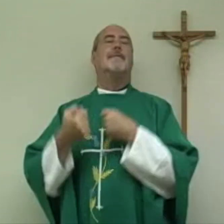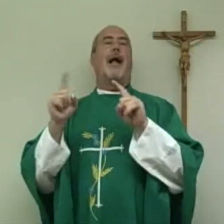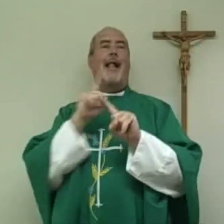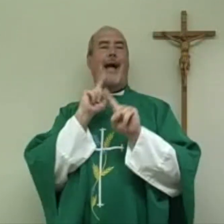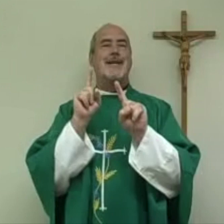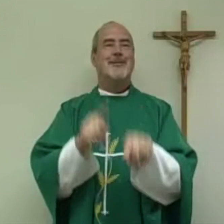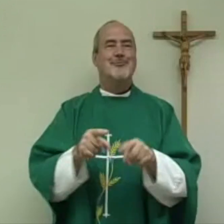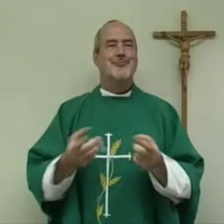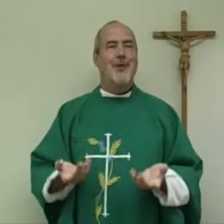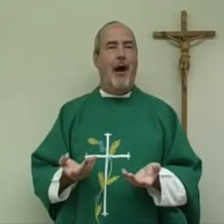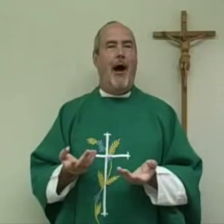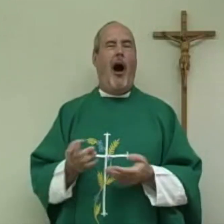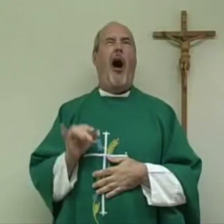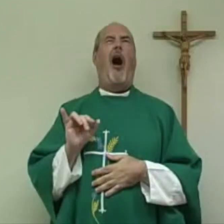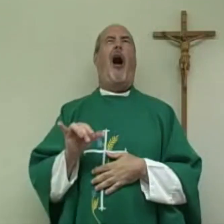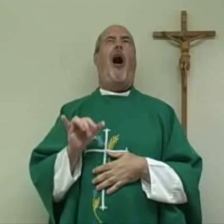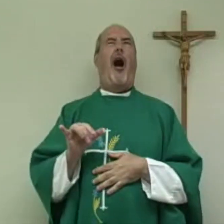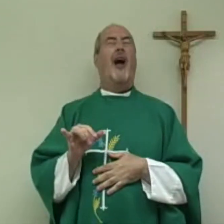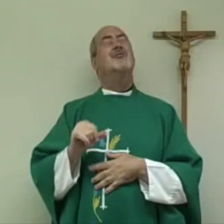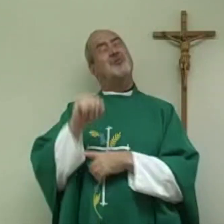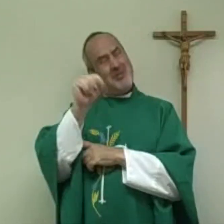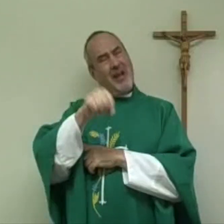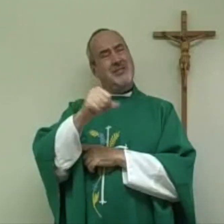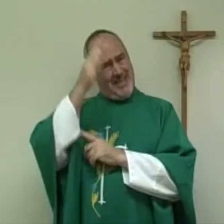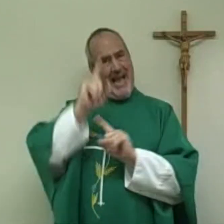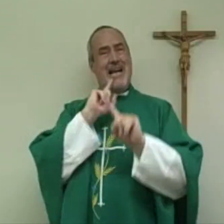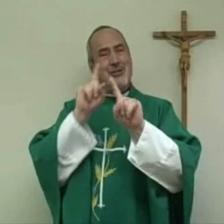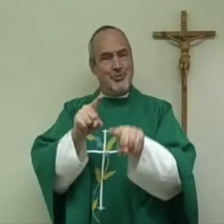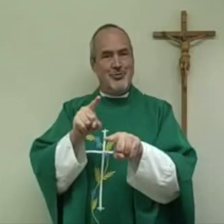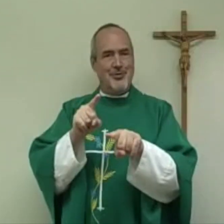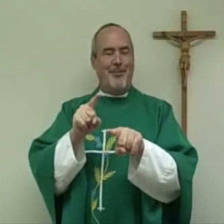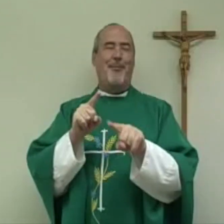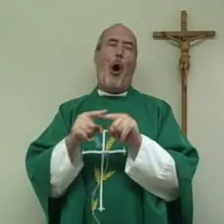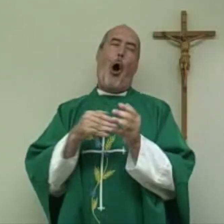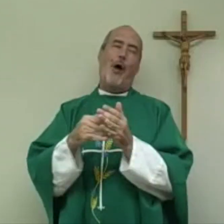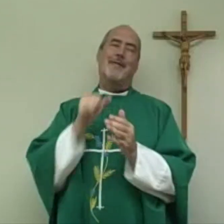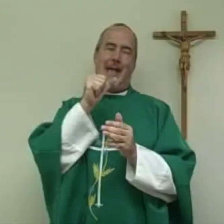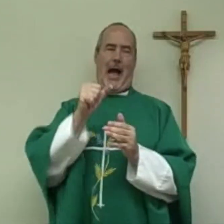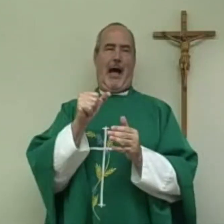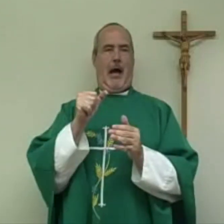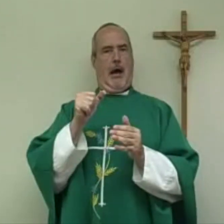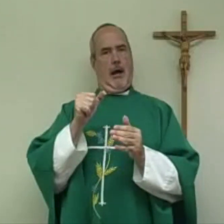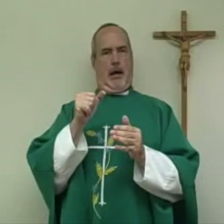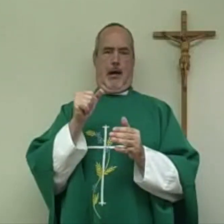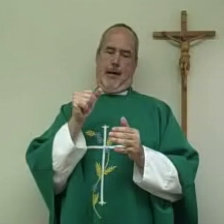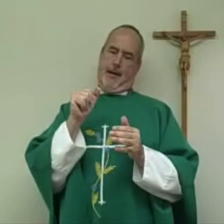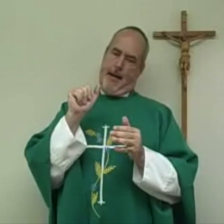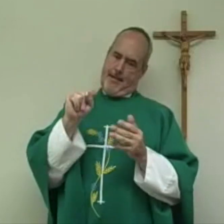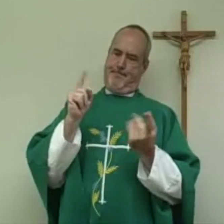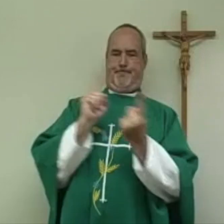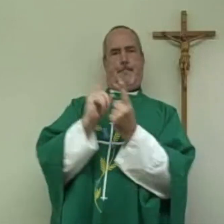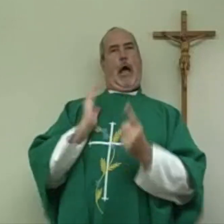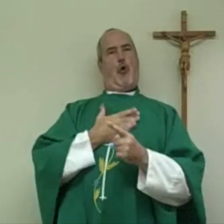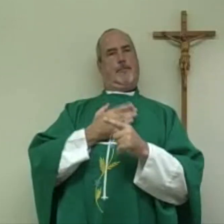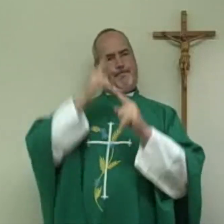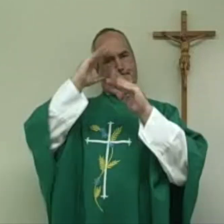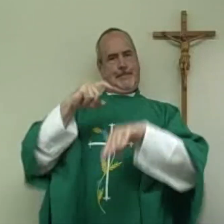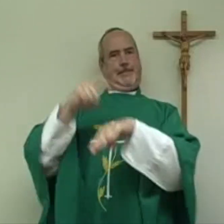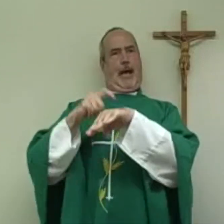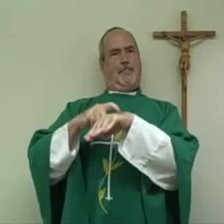takes a little bit of time, sometimes even years, before our prayers are answered. Yes, God answers them, but not often in the